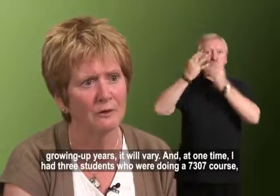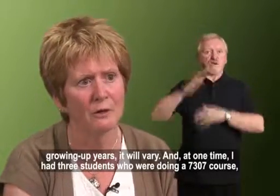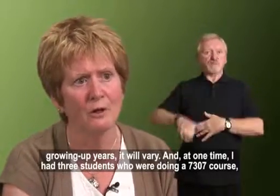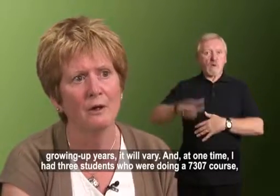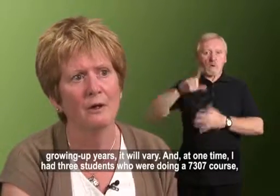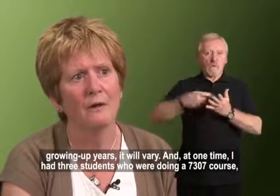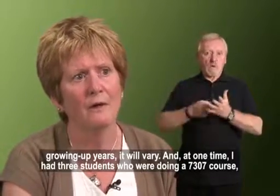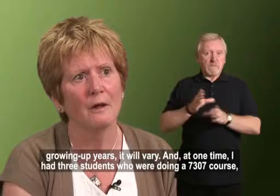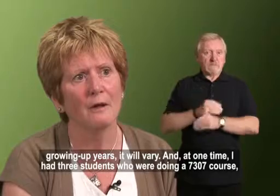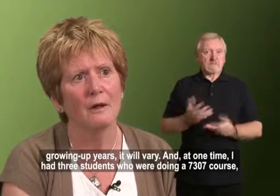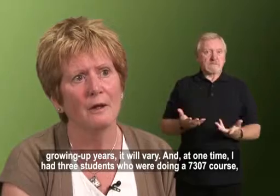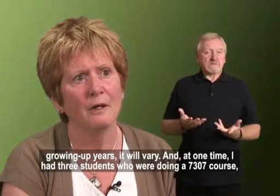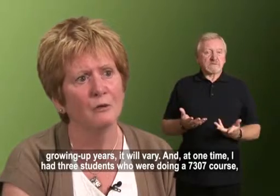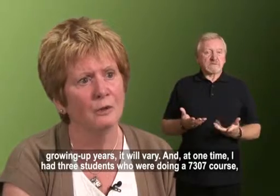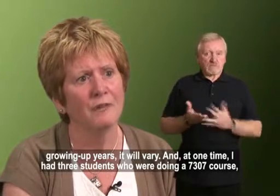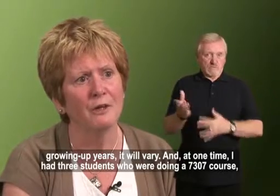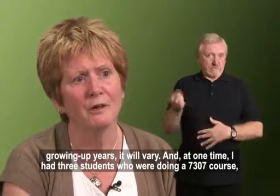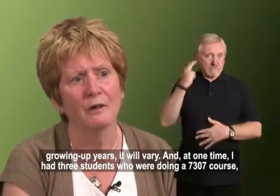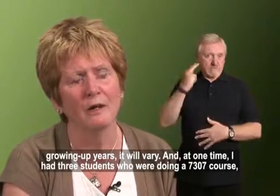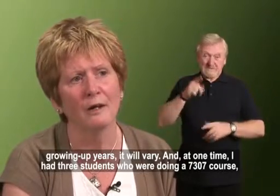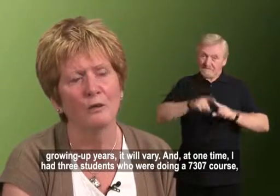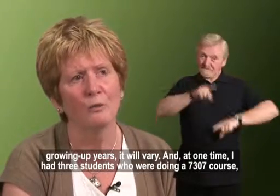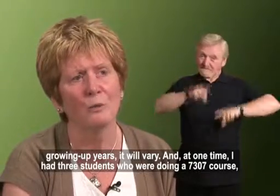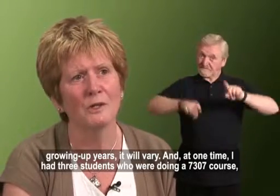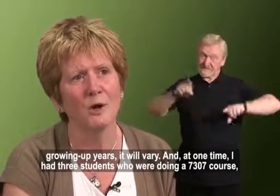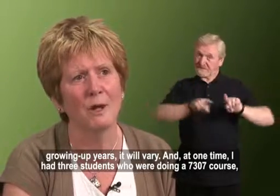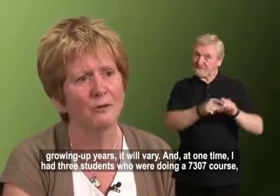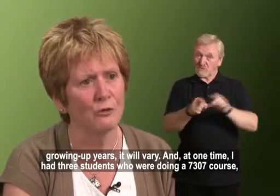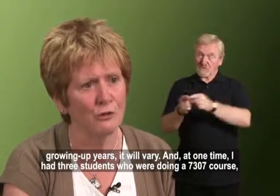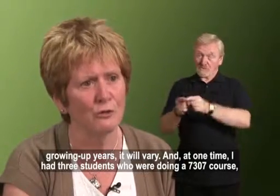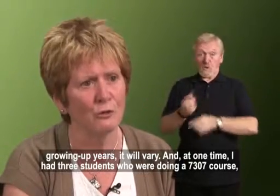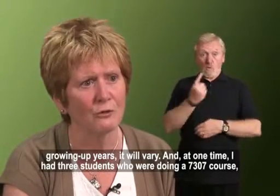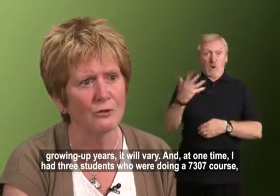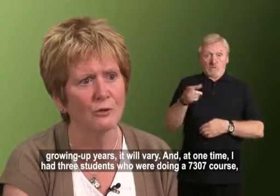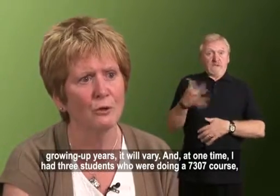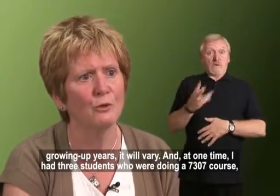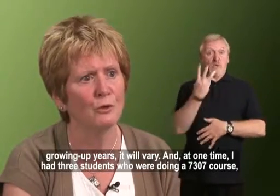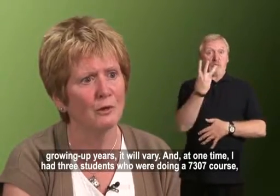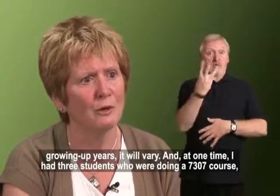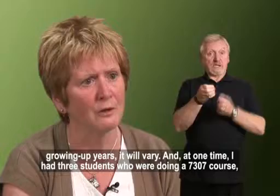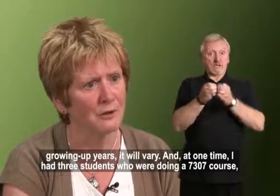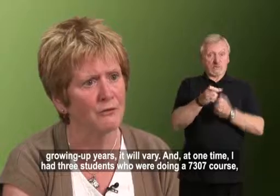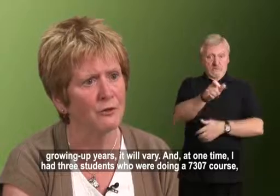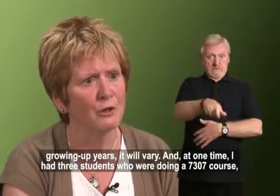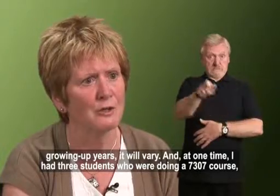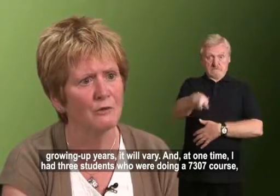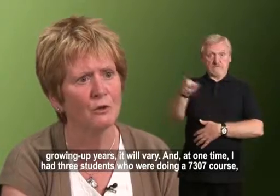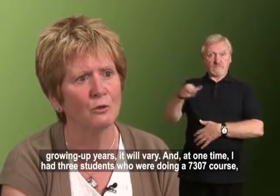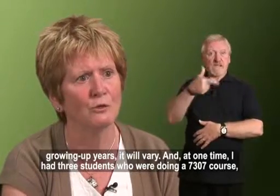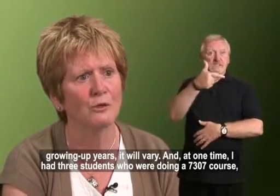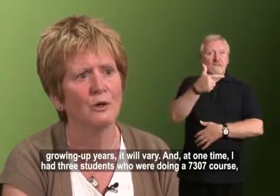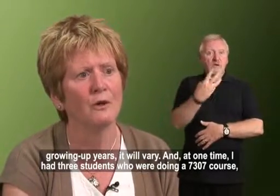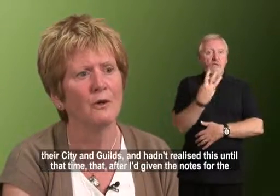up years, it will vary. And at one time I had 3 students who were doing a